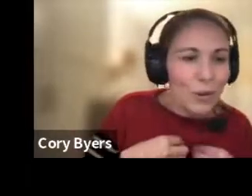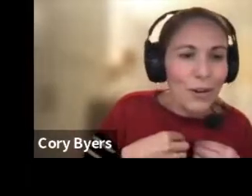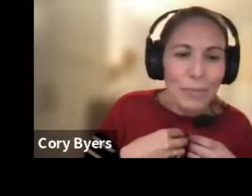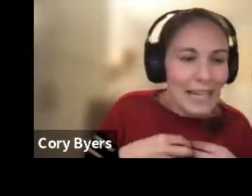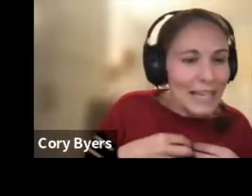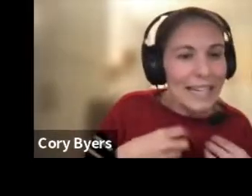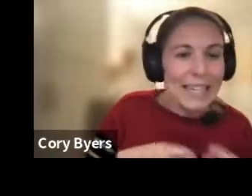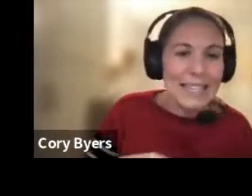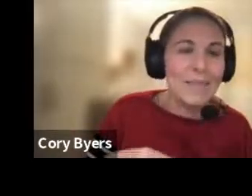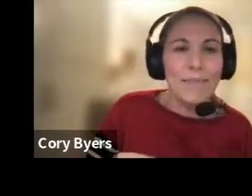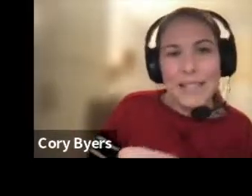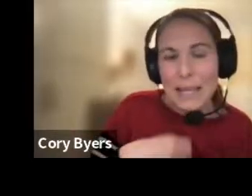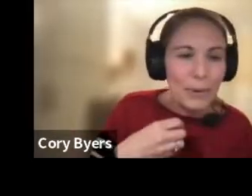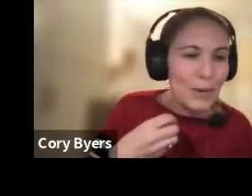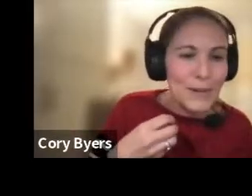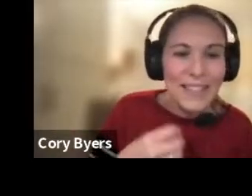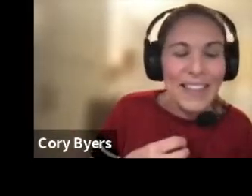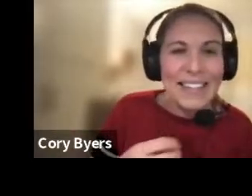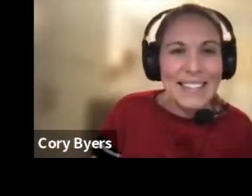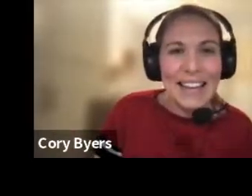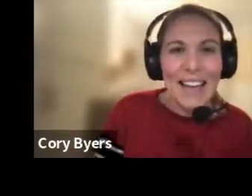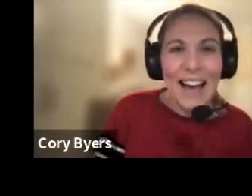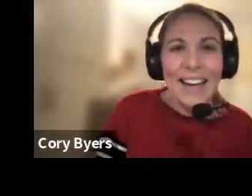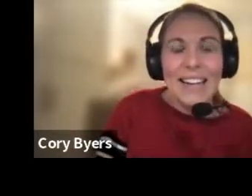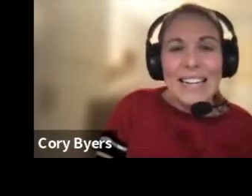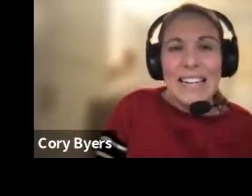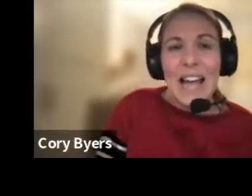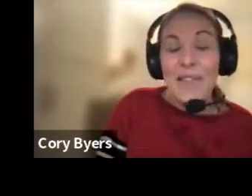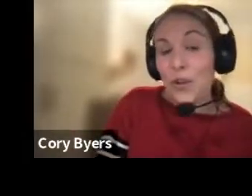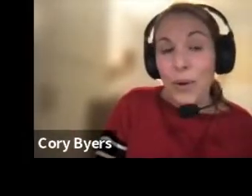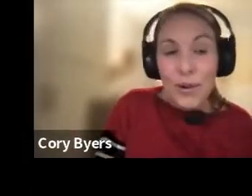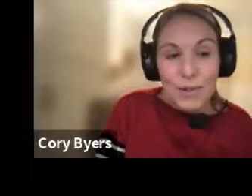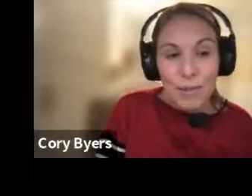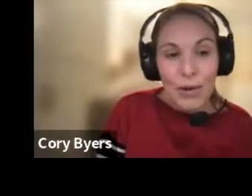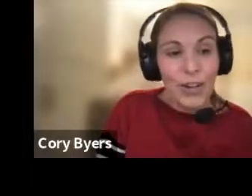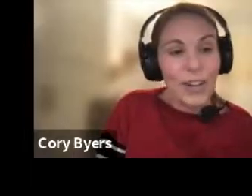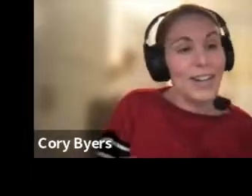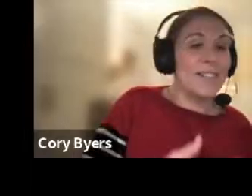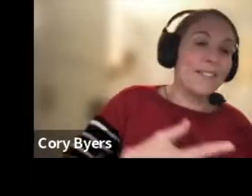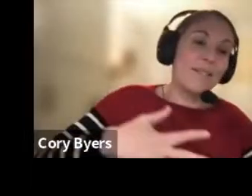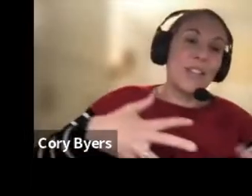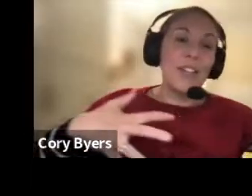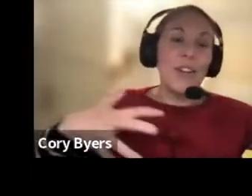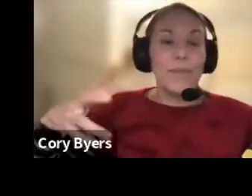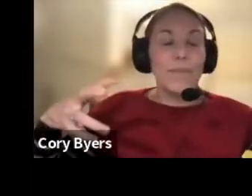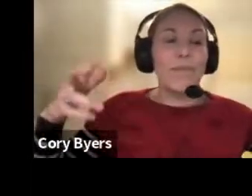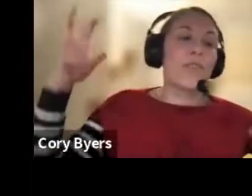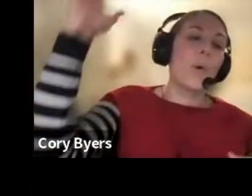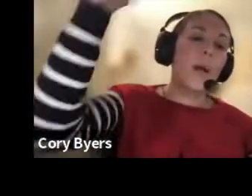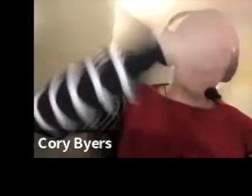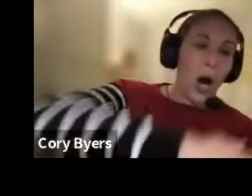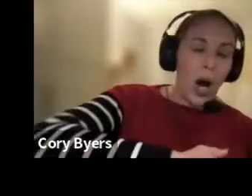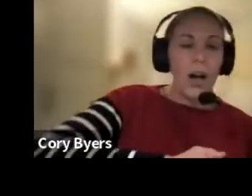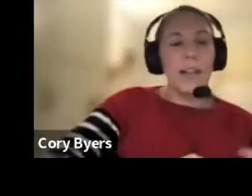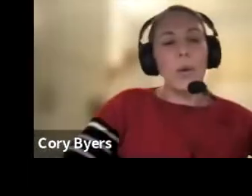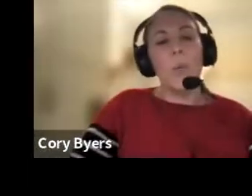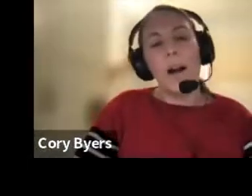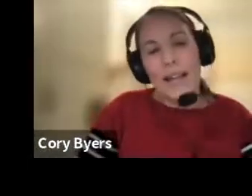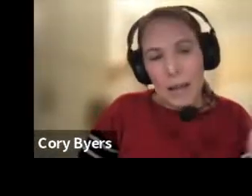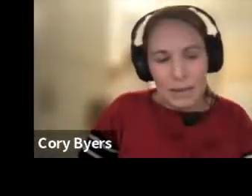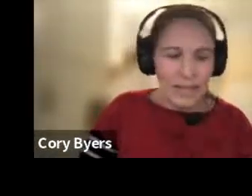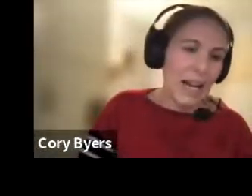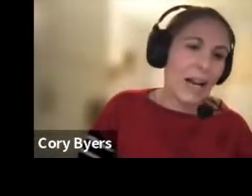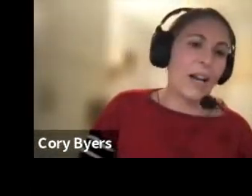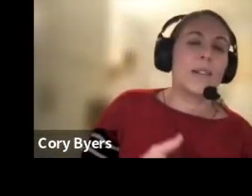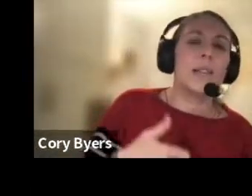our world, buttoning and zippers and things like that. And then gross motor is, you know, throwing a ball and